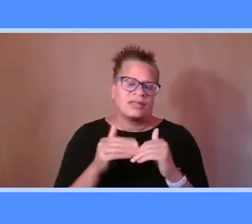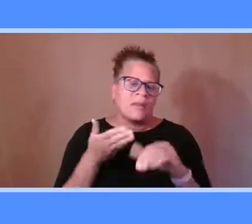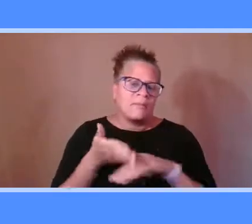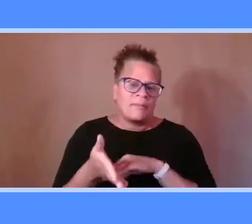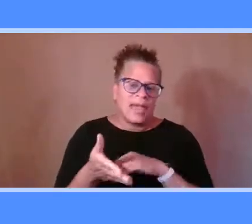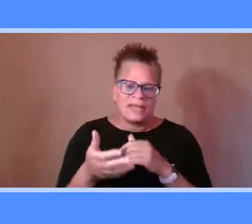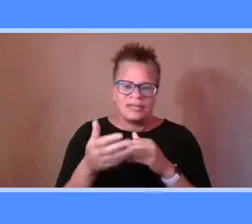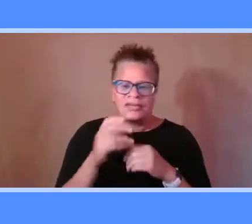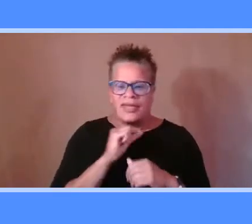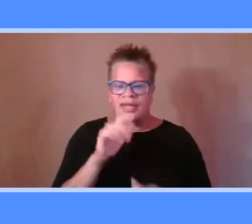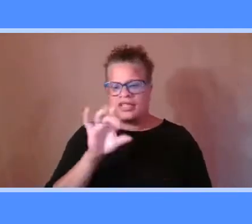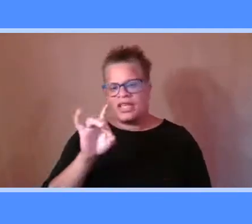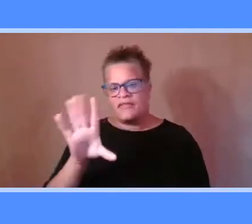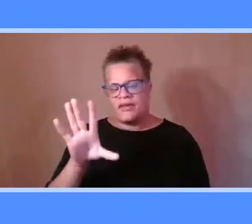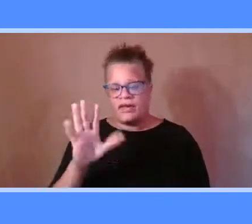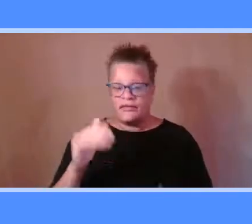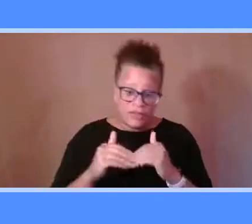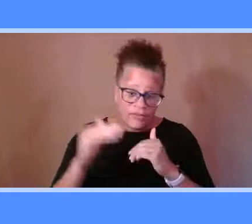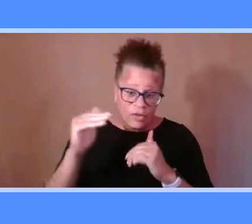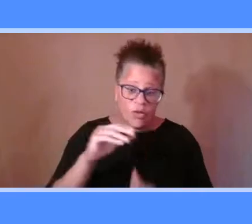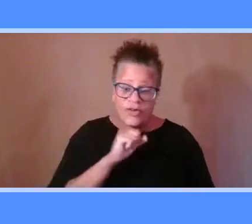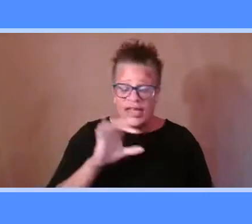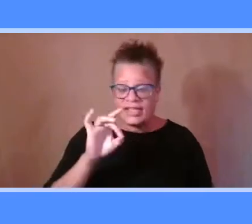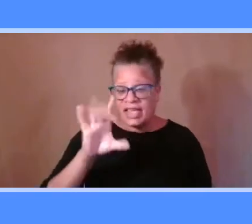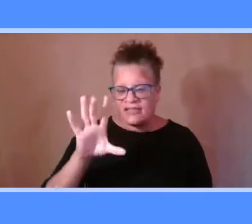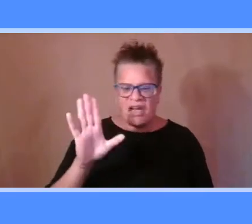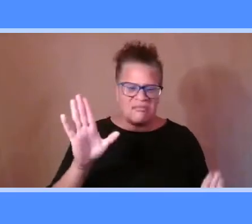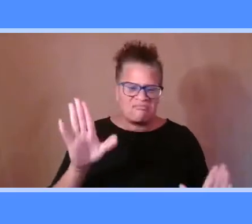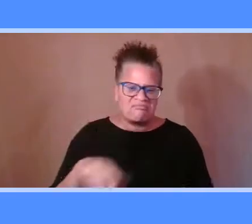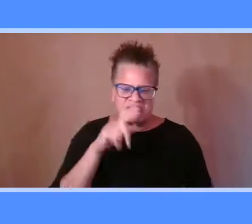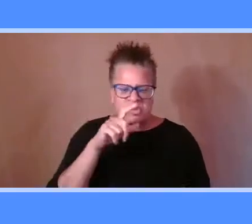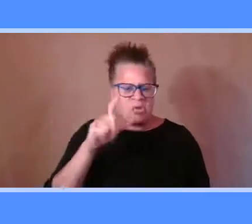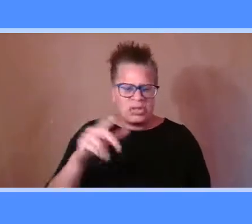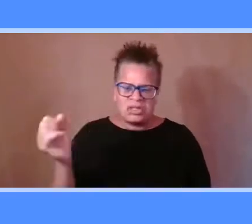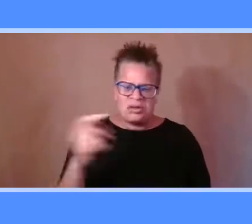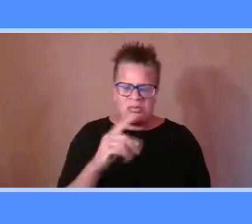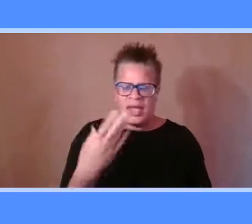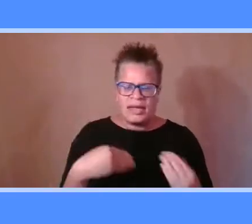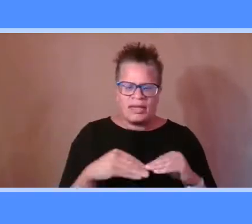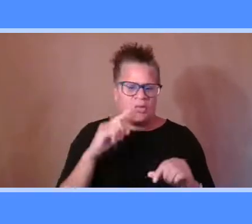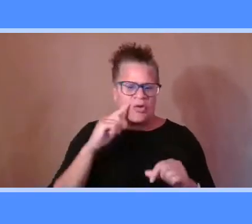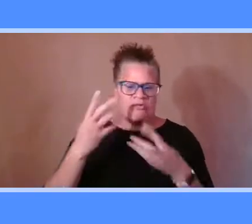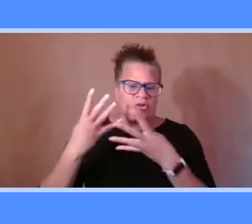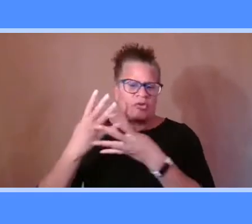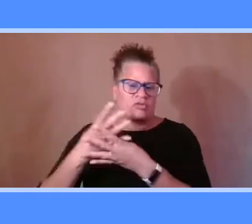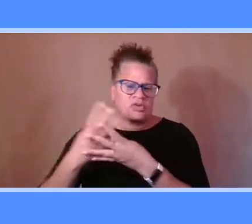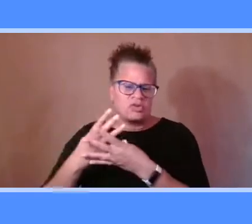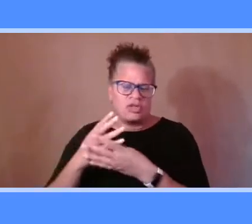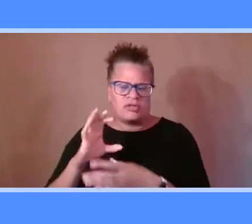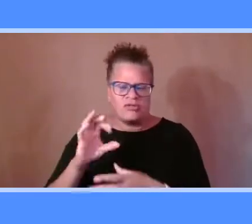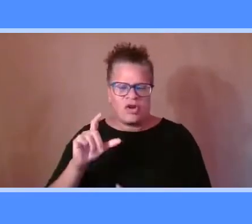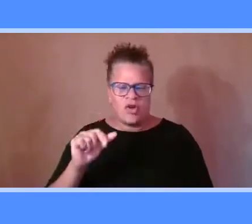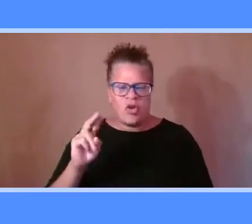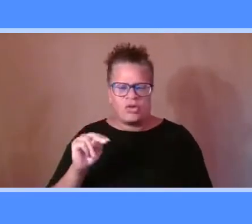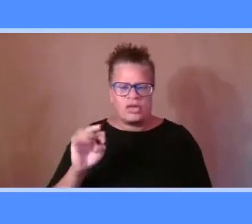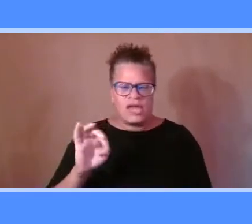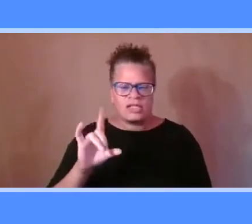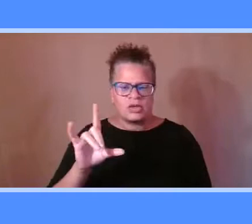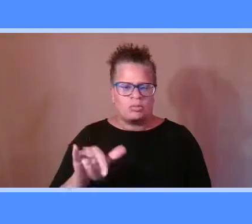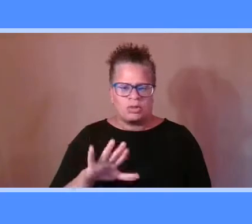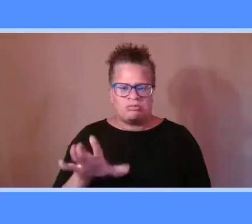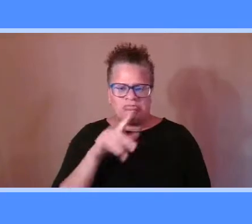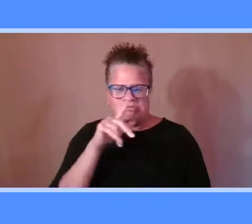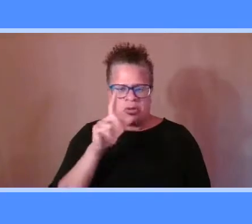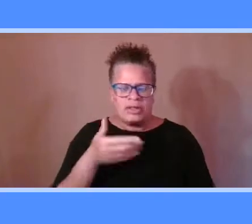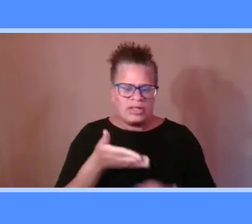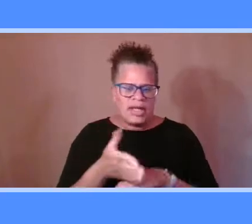So if you're over the age of 85, most likely you've been told that you don't have to come back anymore for your colonoscopies.